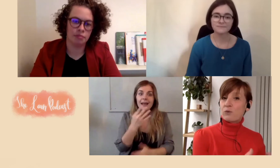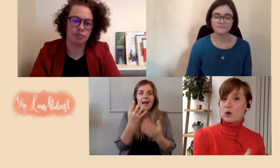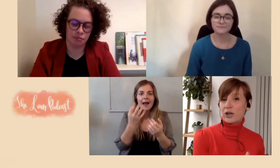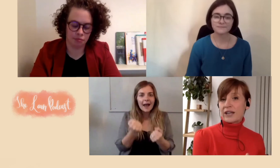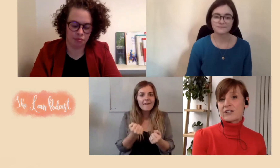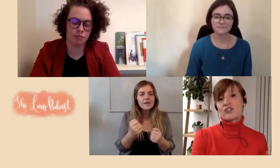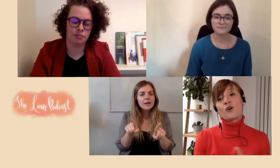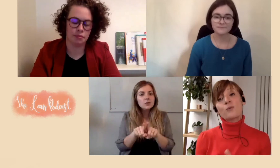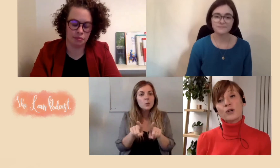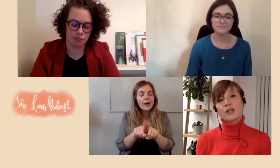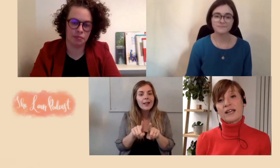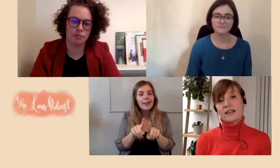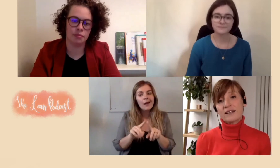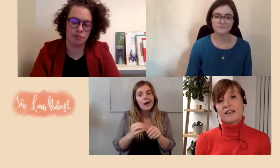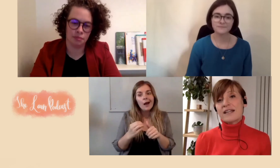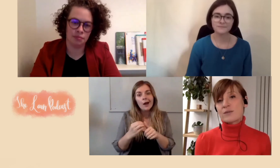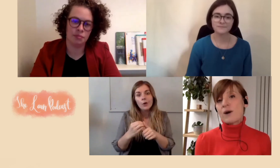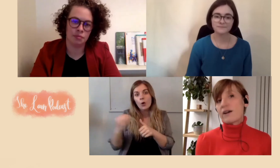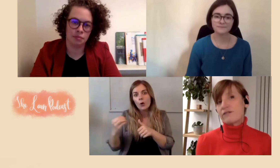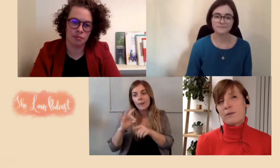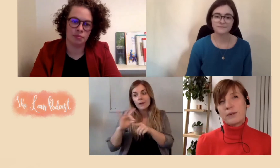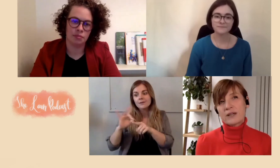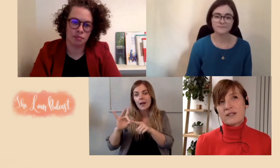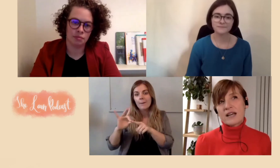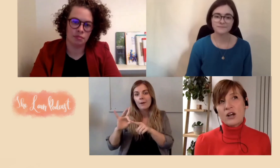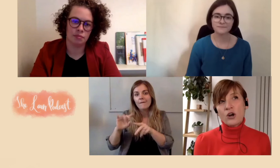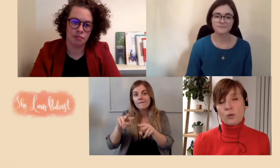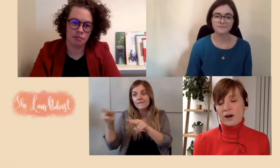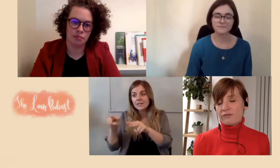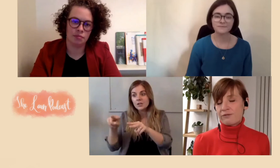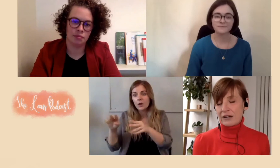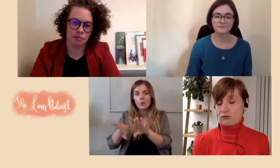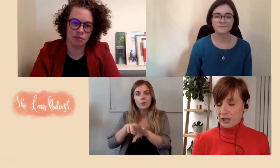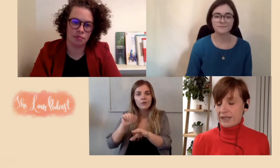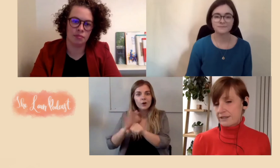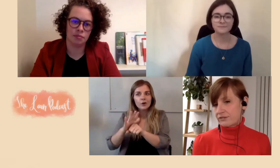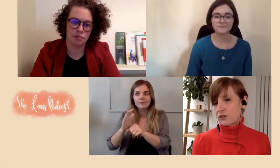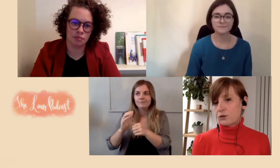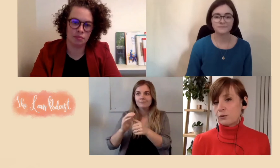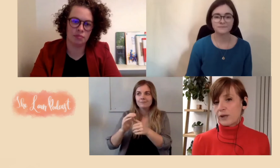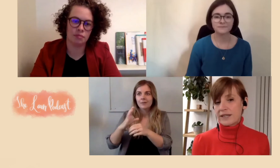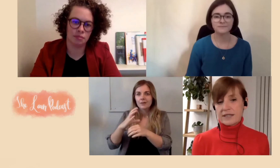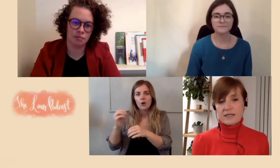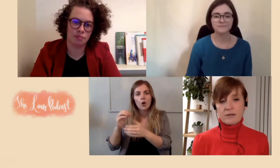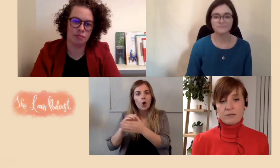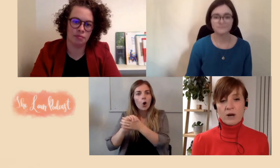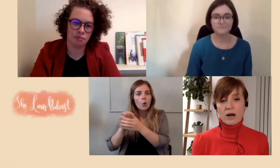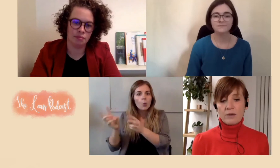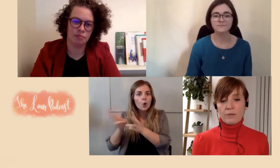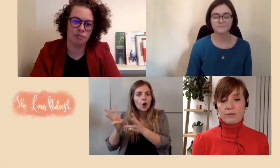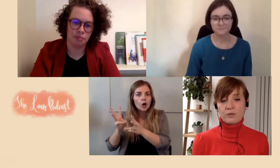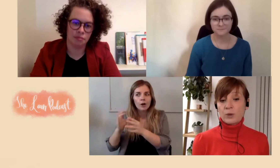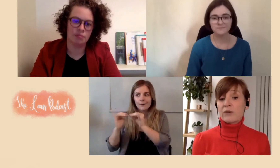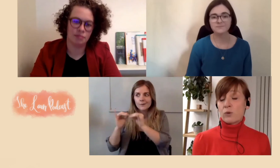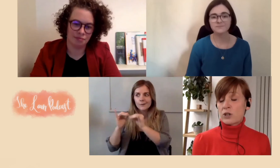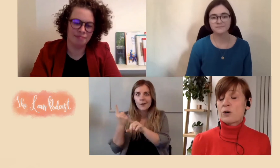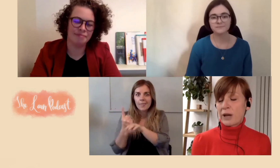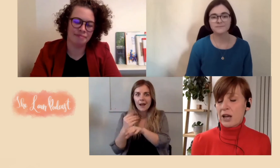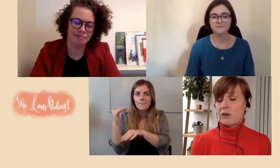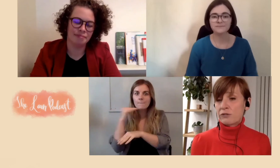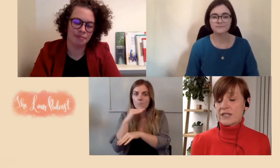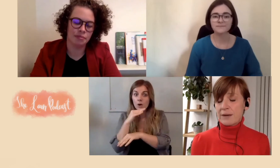on is really important, not only for the interpreting process to be smoother, but also to be able